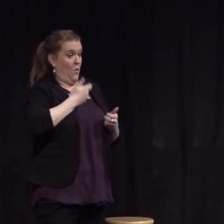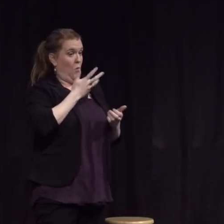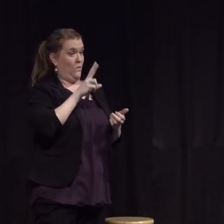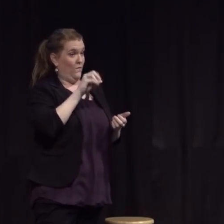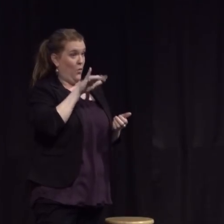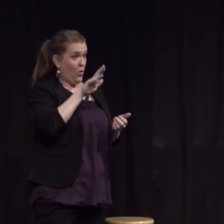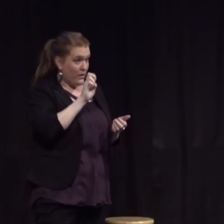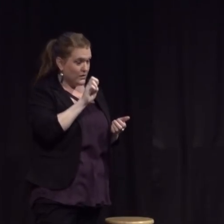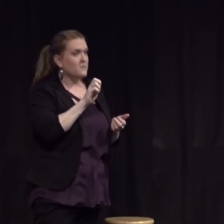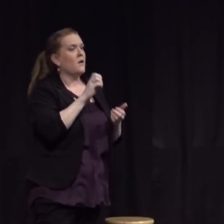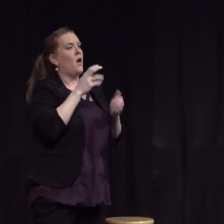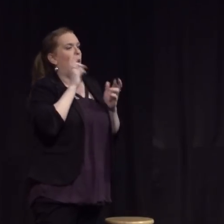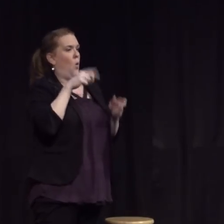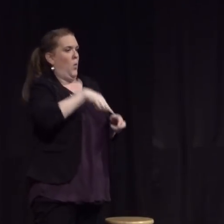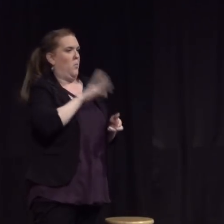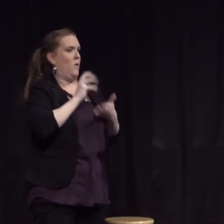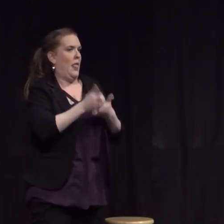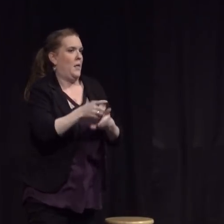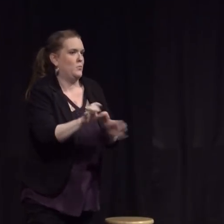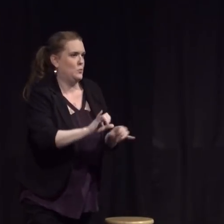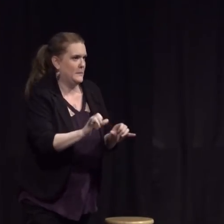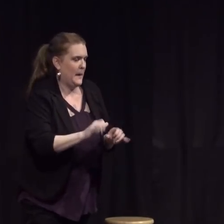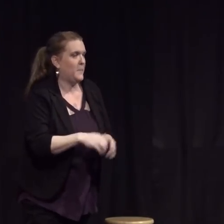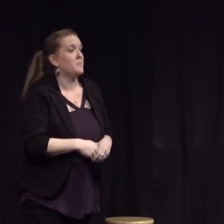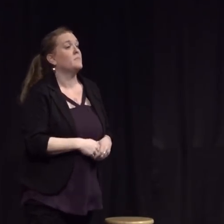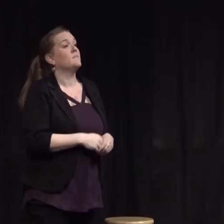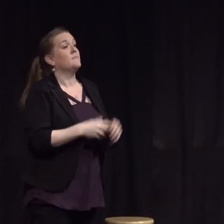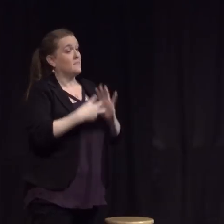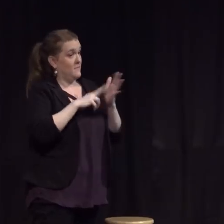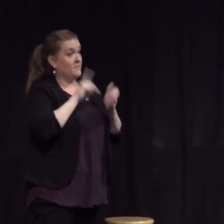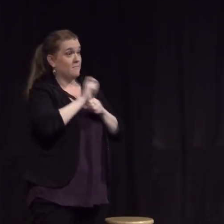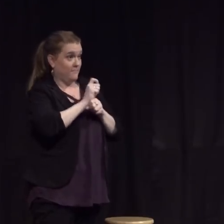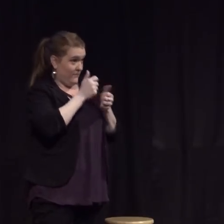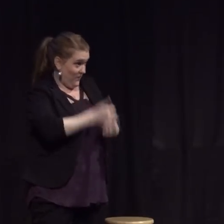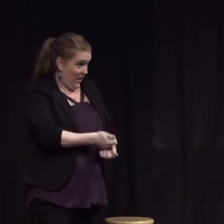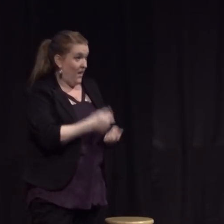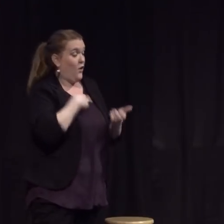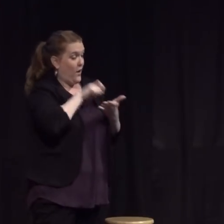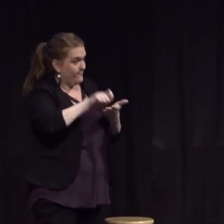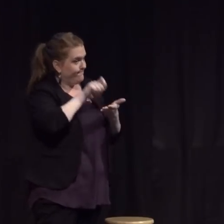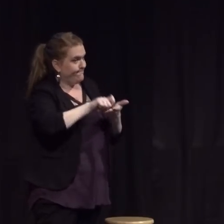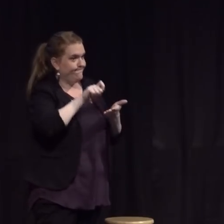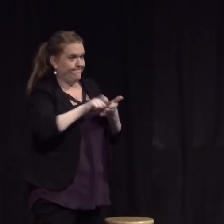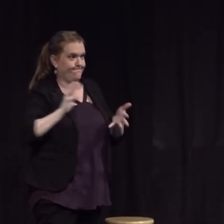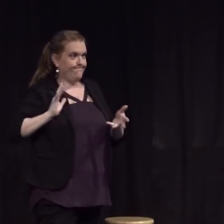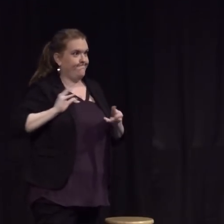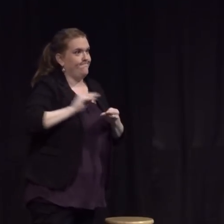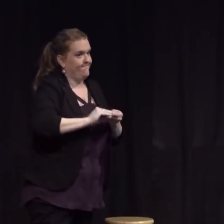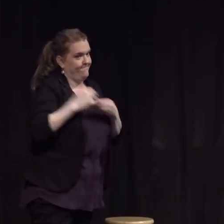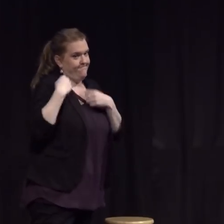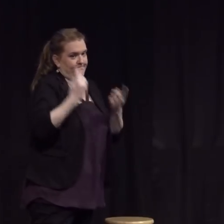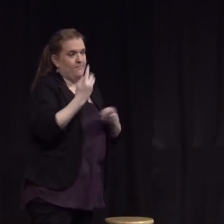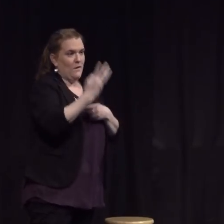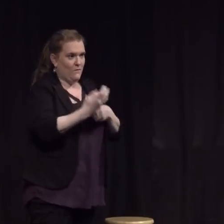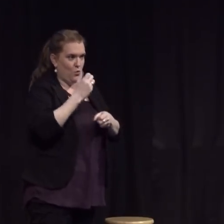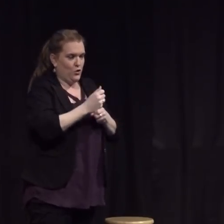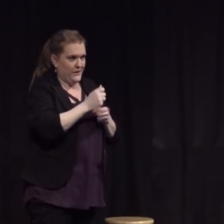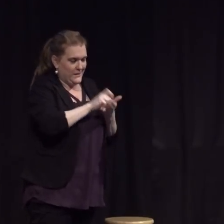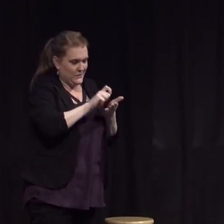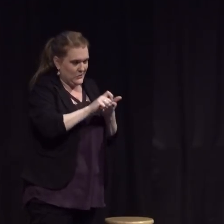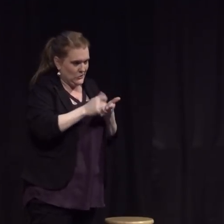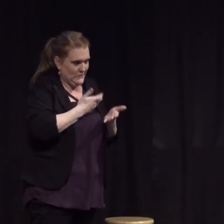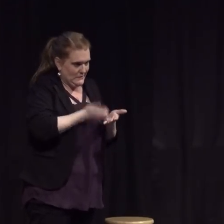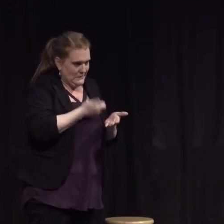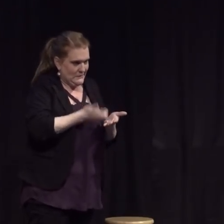4 years later, each of these journals are filled with notes, thoughts, ideas, and memories that capture this roller coaster also referred to as